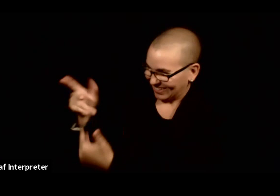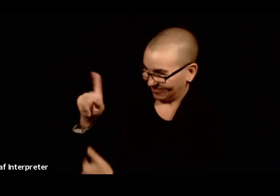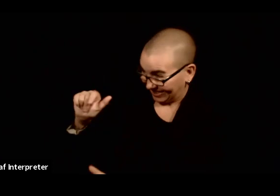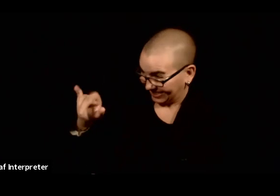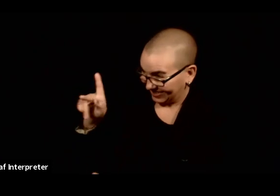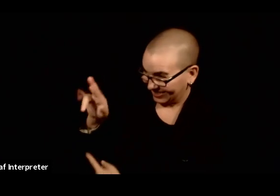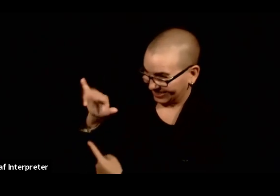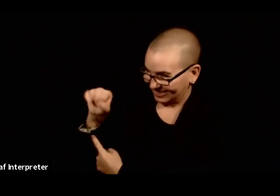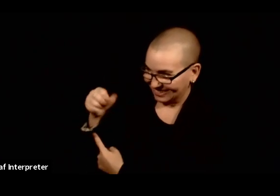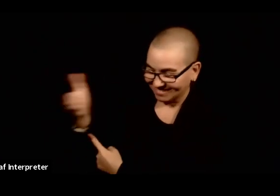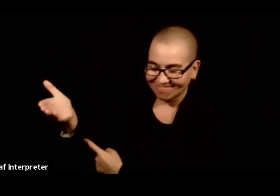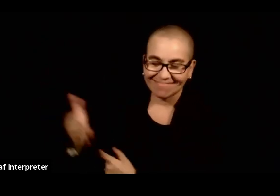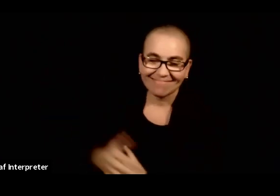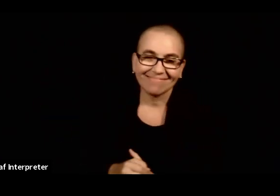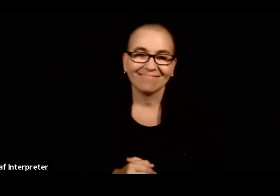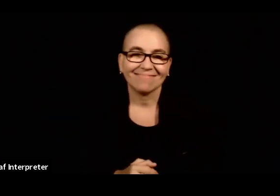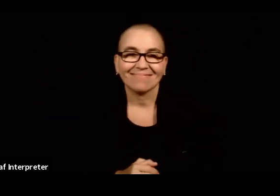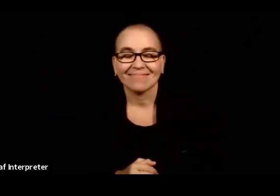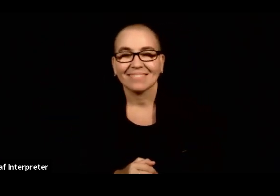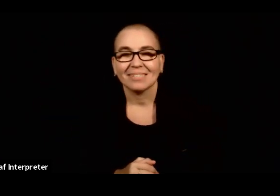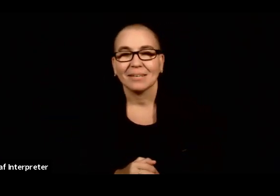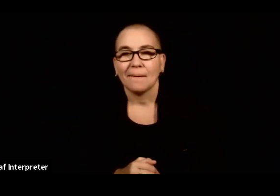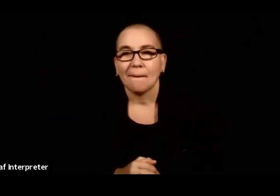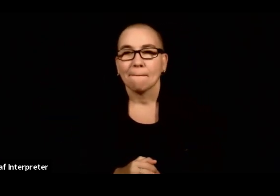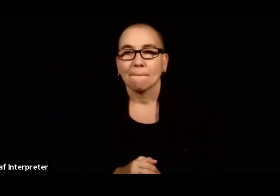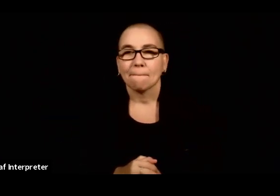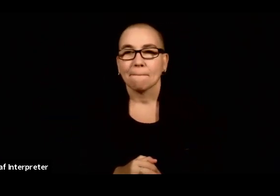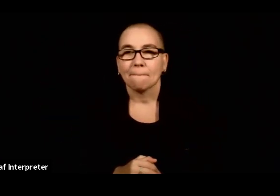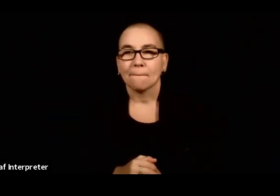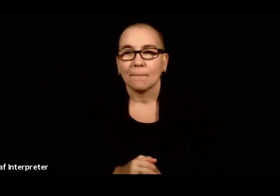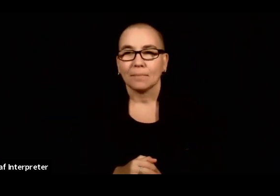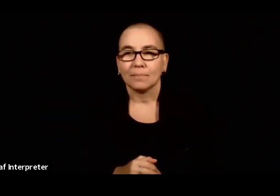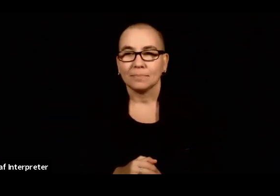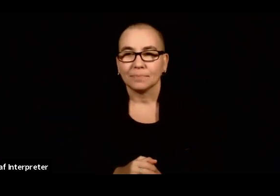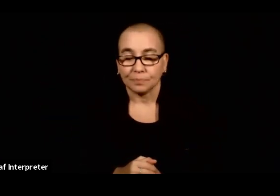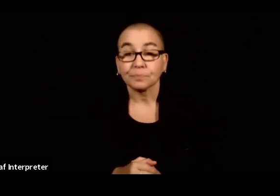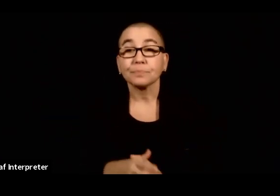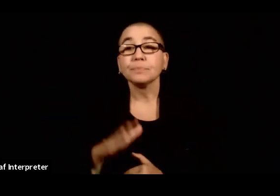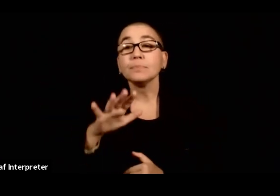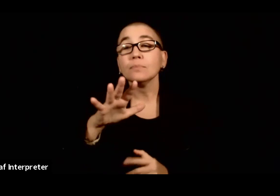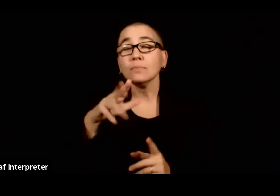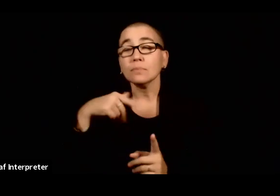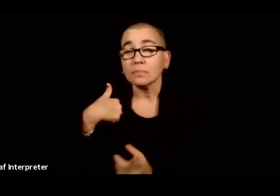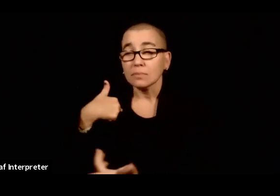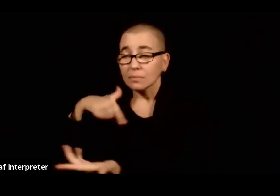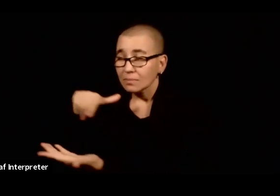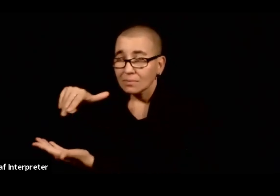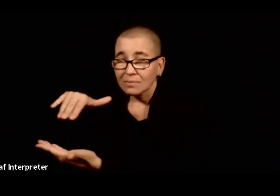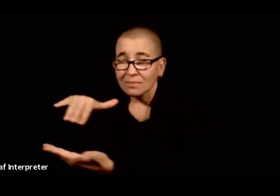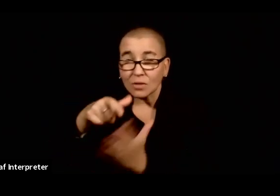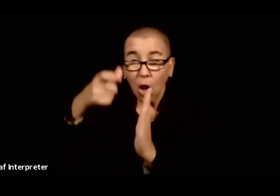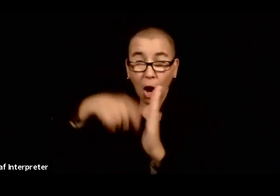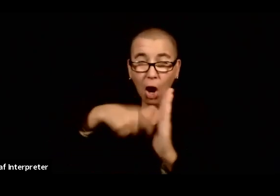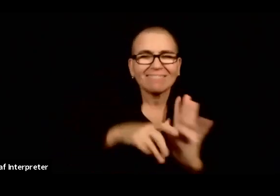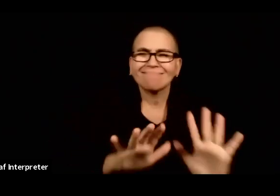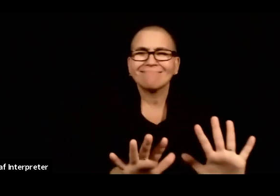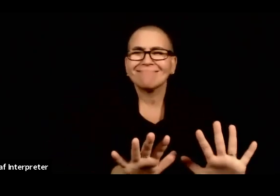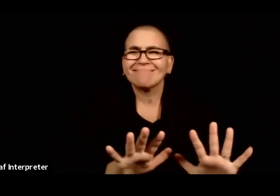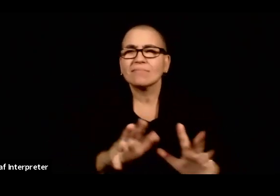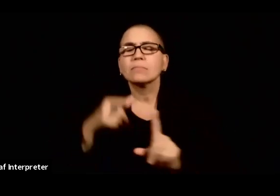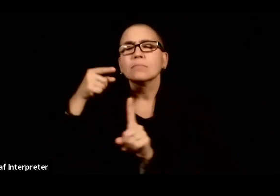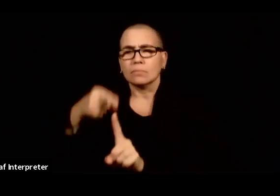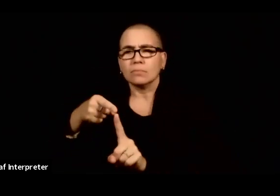have anything specific from the literature, but we do know that obesity is a risk factor for more severe